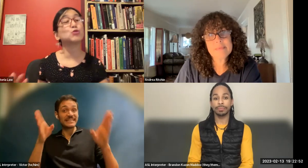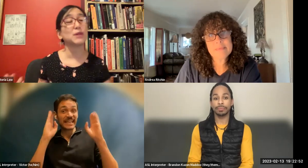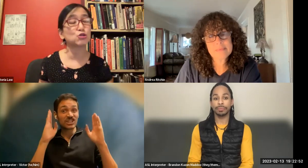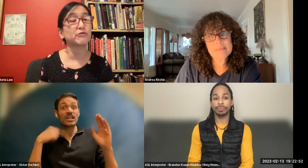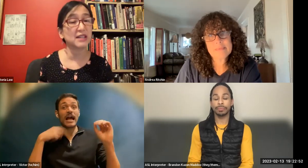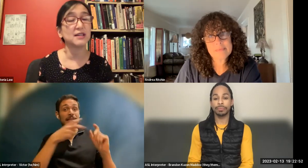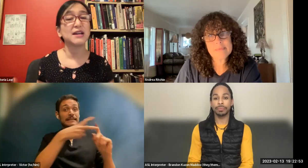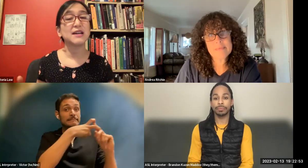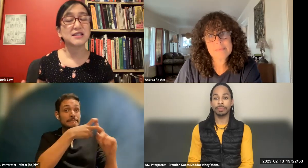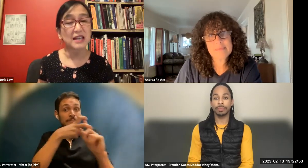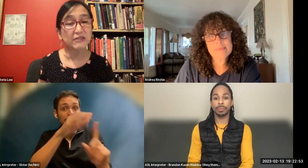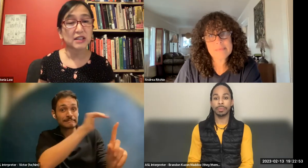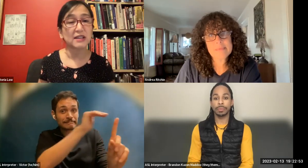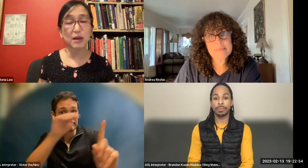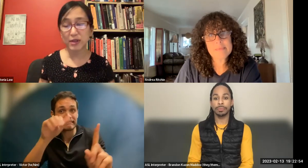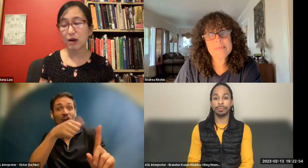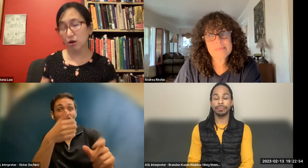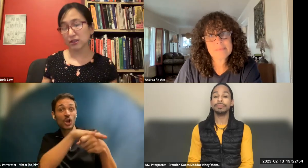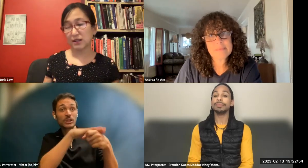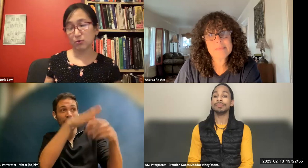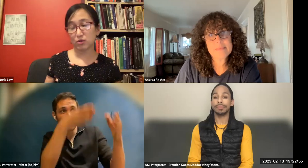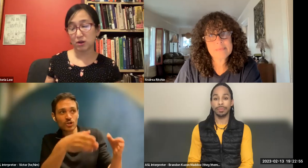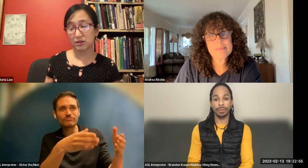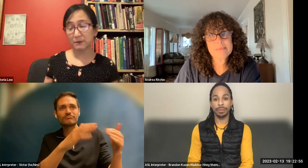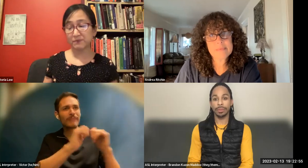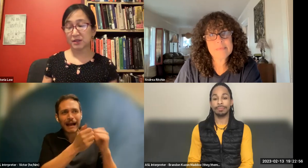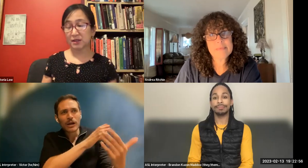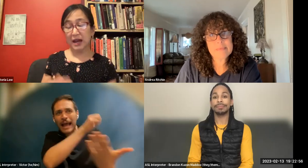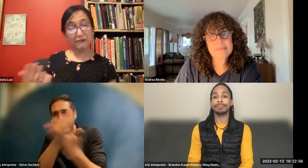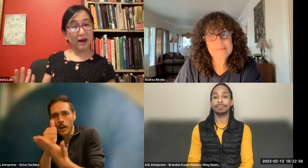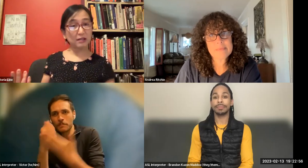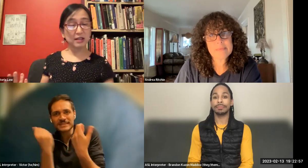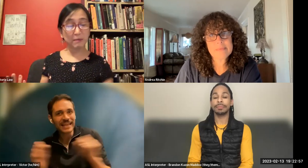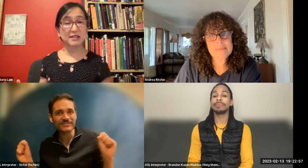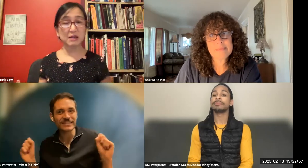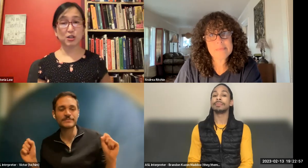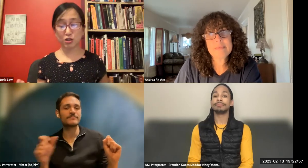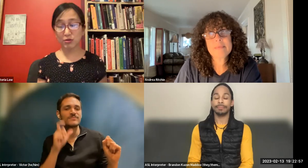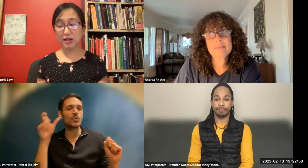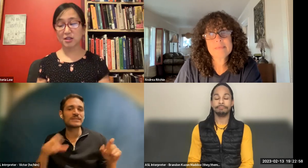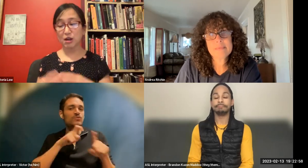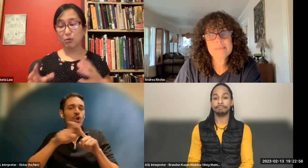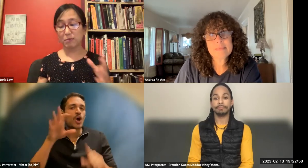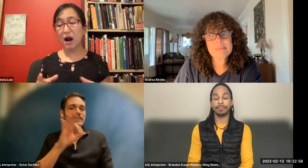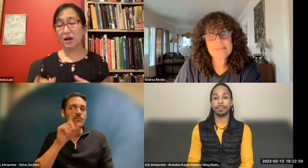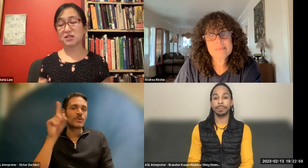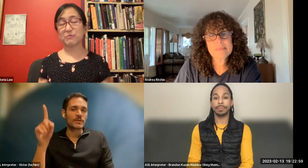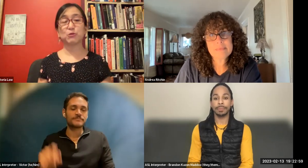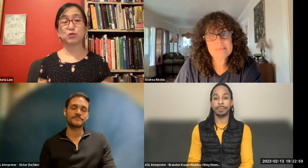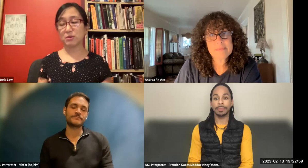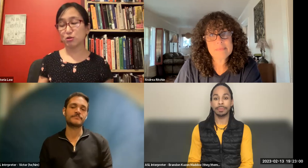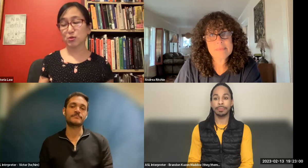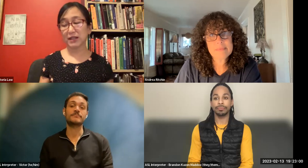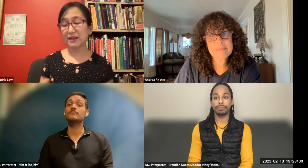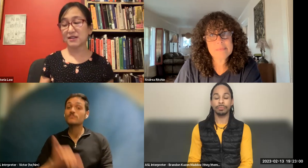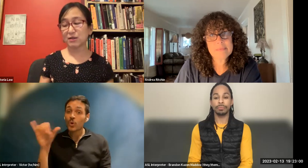out how to intervene safely and without calling 911. And finally, the pandemic has shown us with pockets of